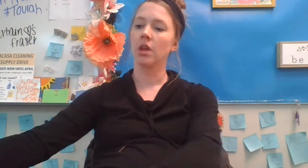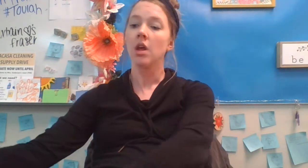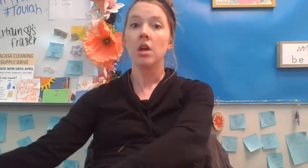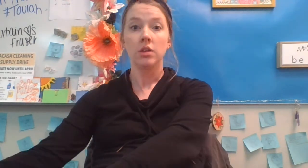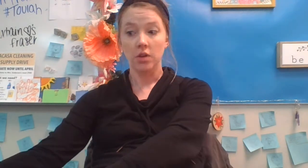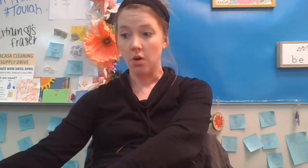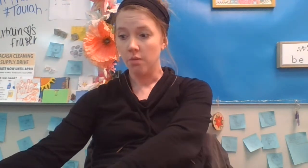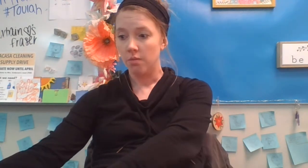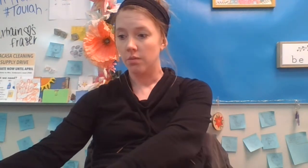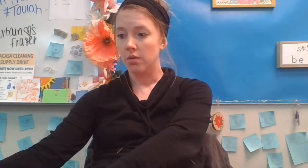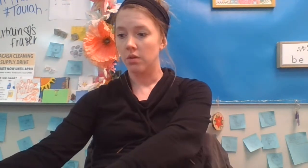So,